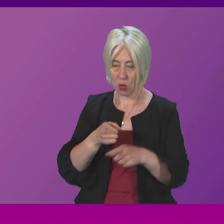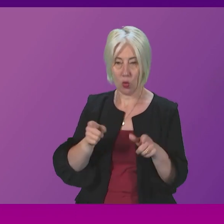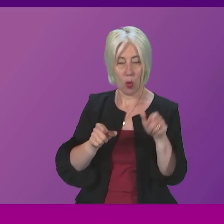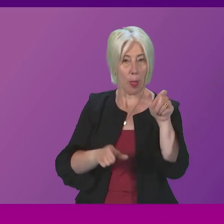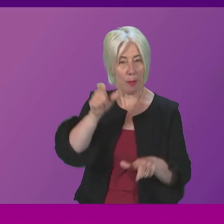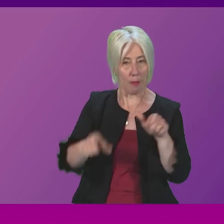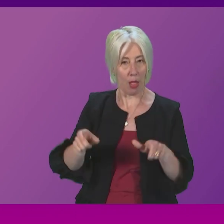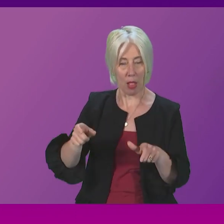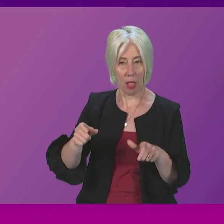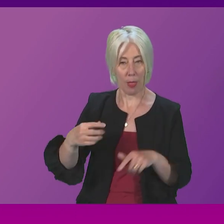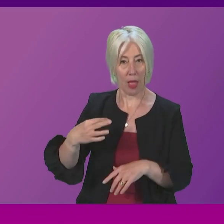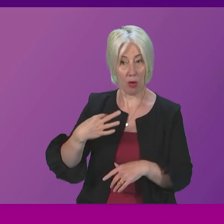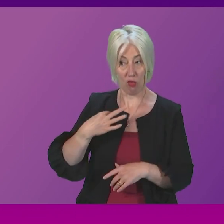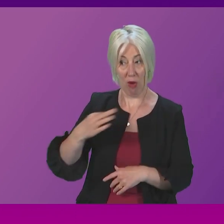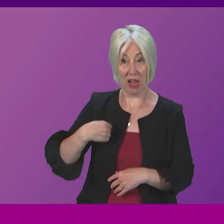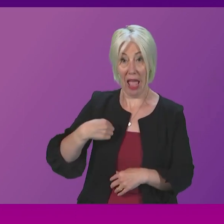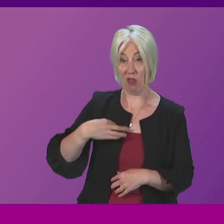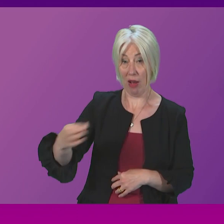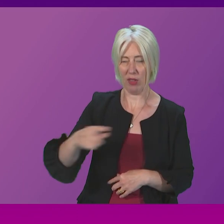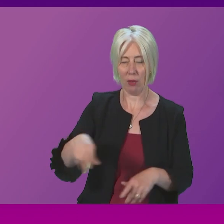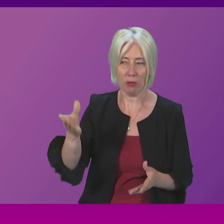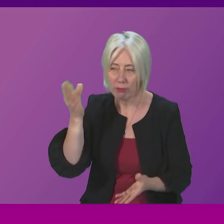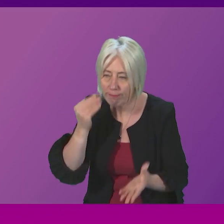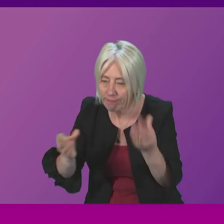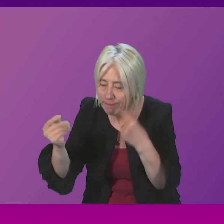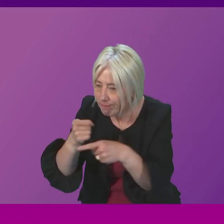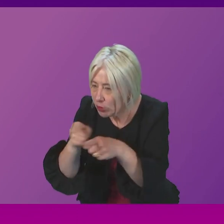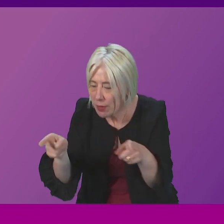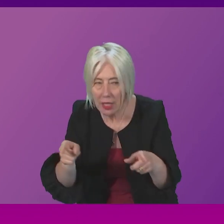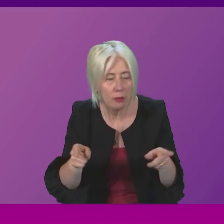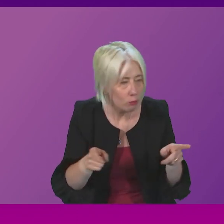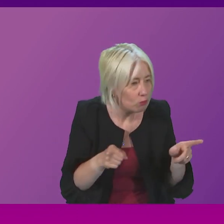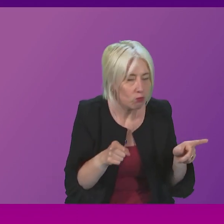constituents that we support to listen to those